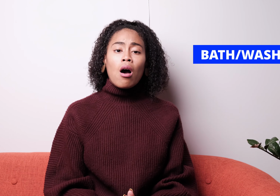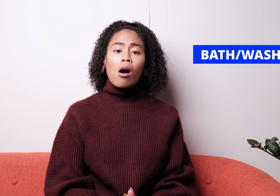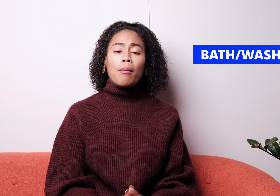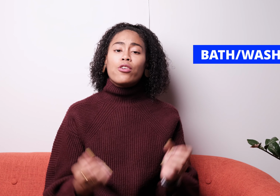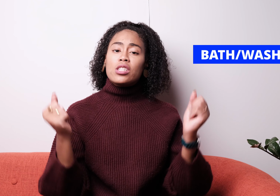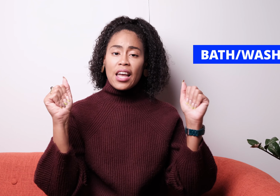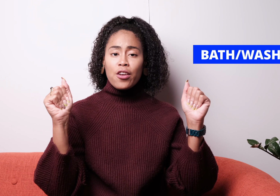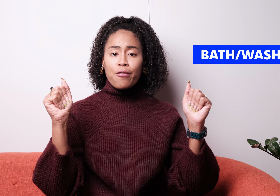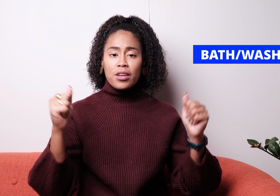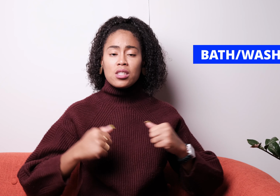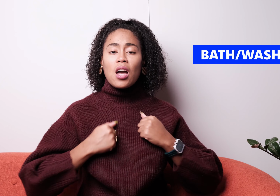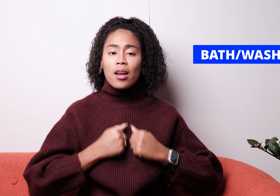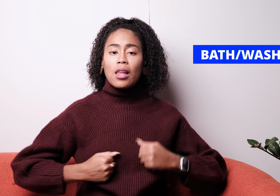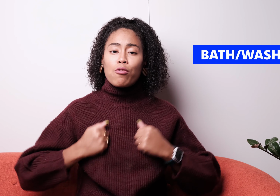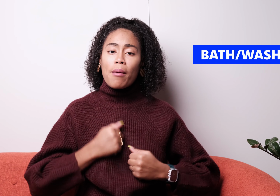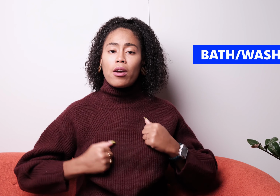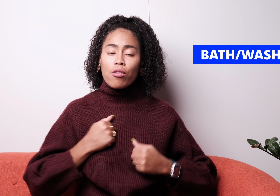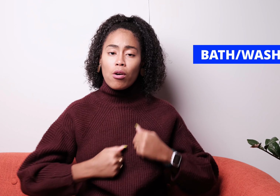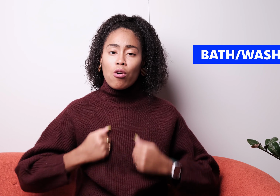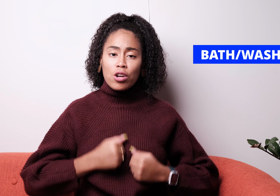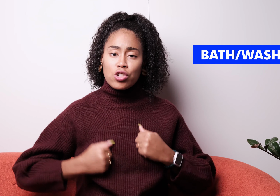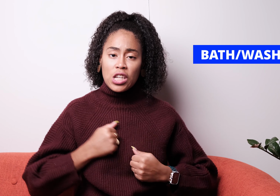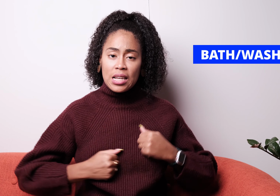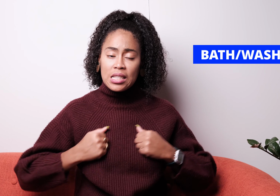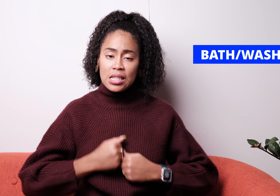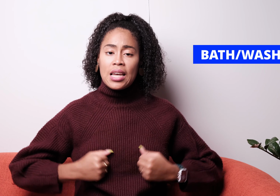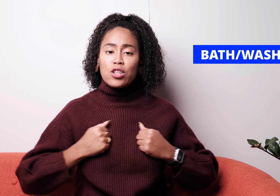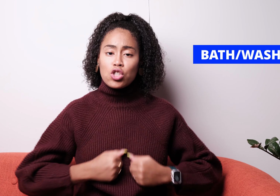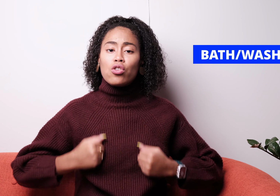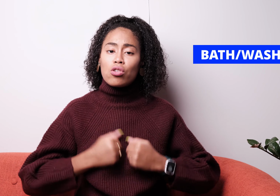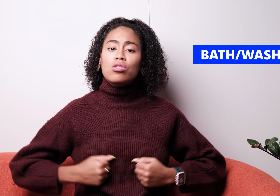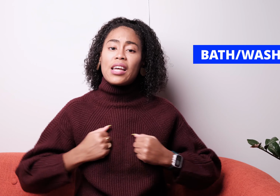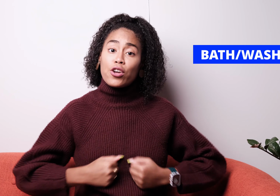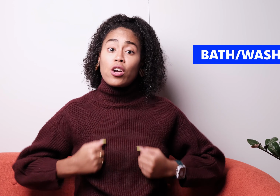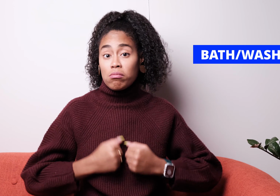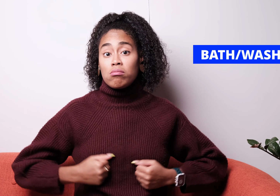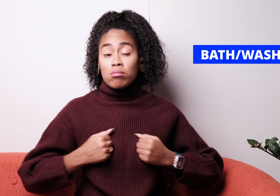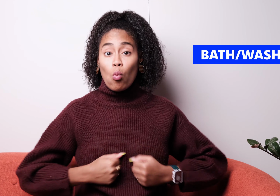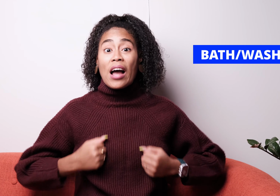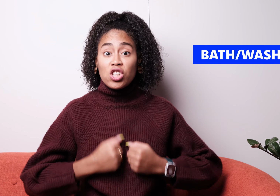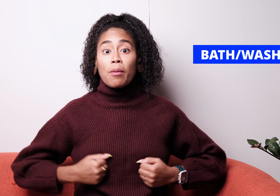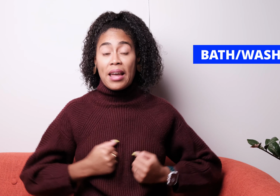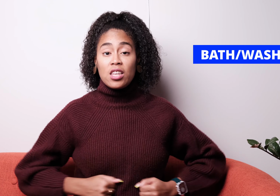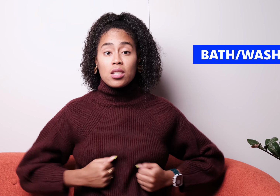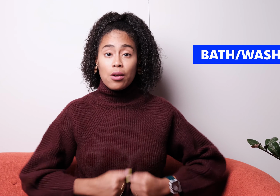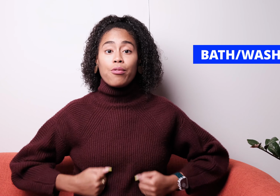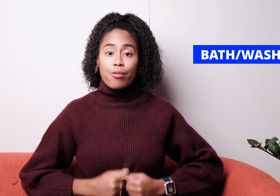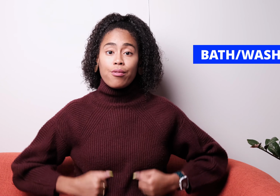And you're just taking your fists and kind of like rubbing them across your chest in circles like you're washing or bathing yourself.